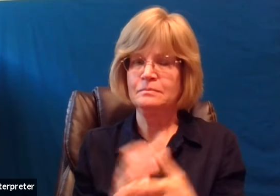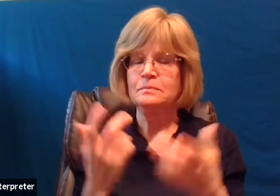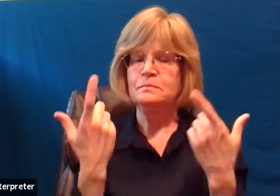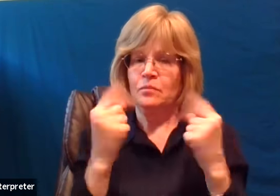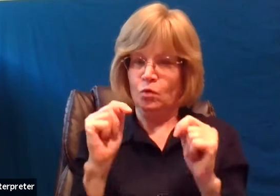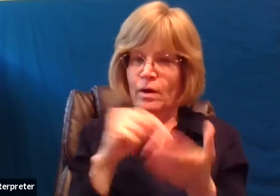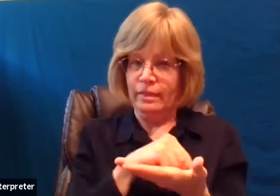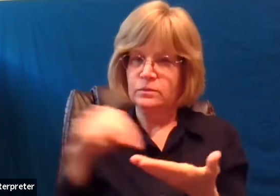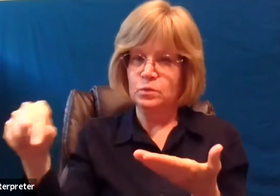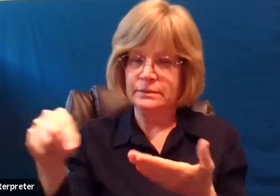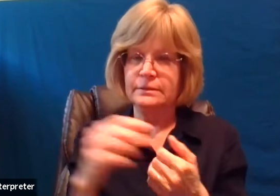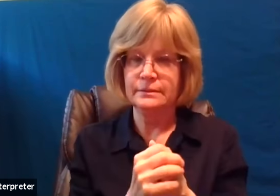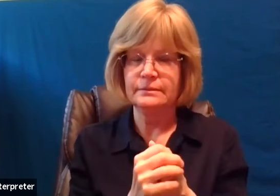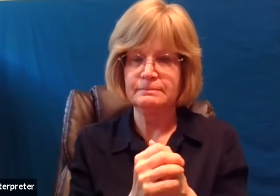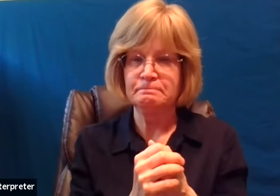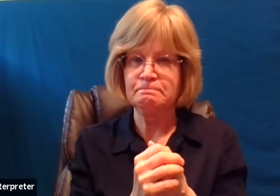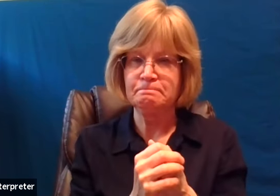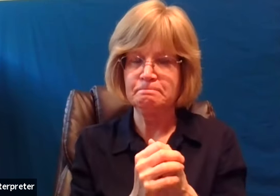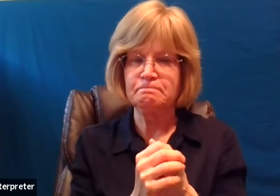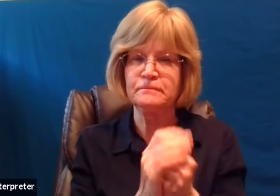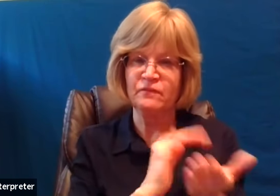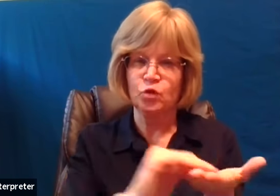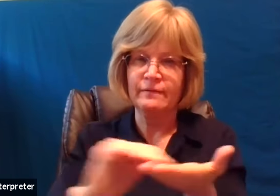Thank you.